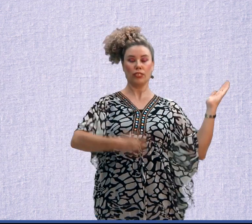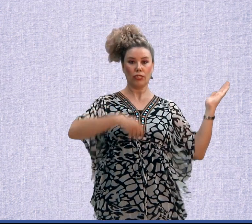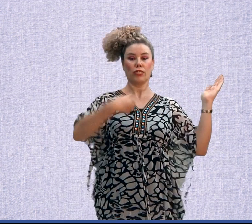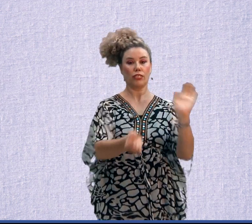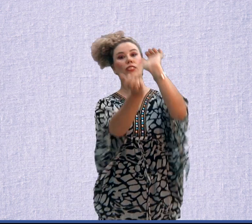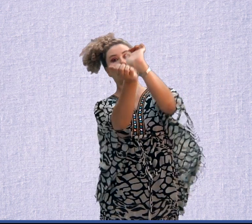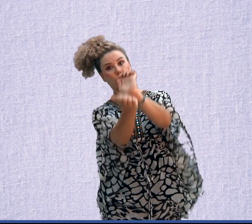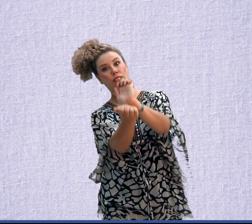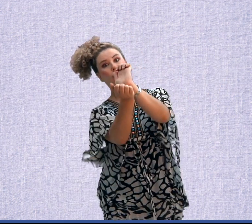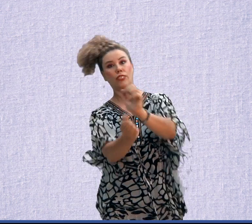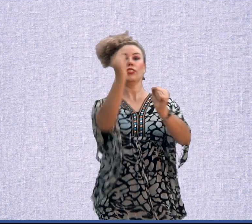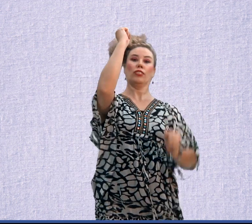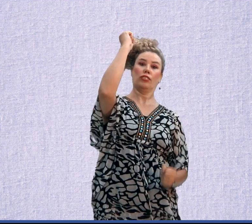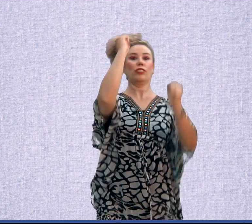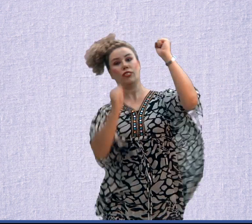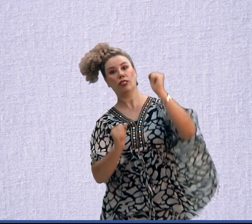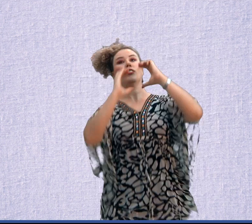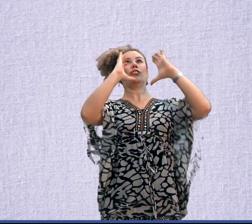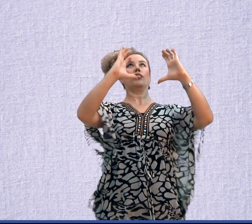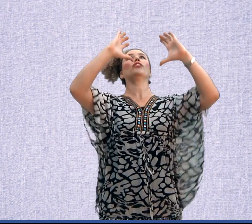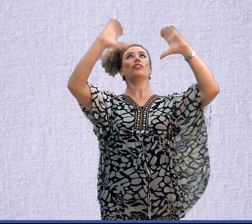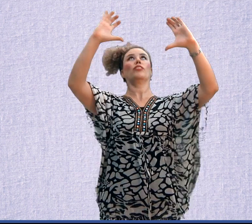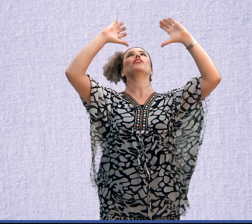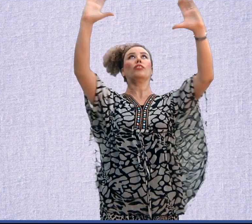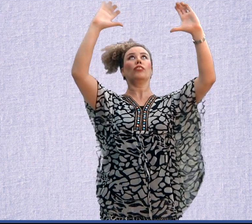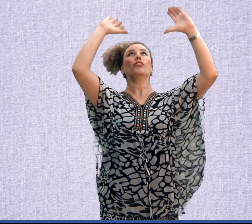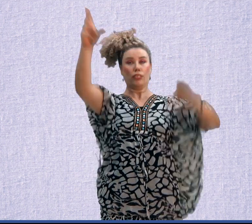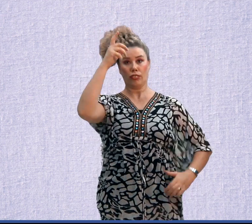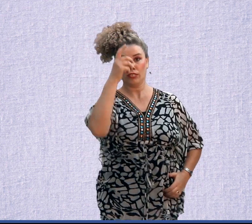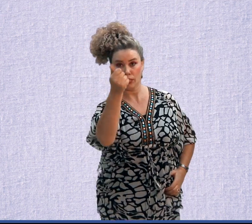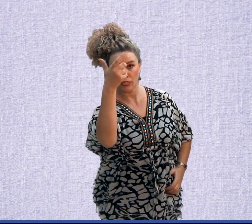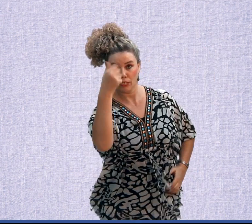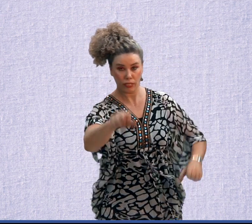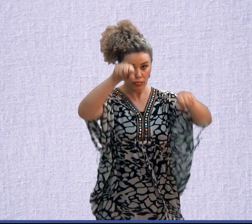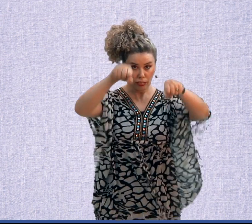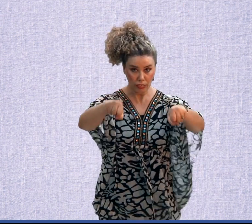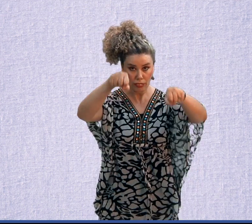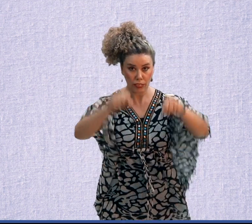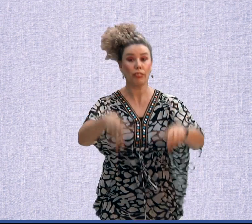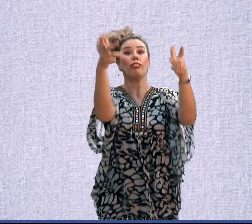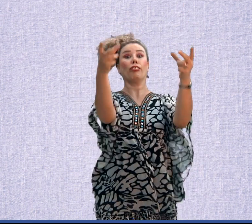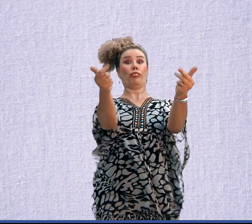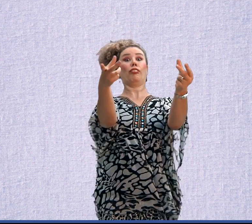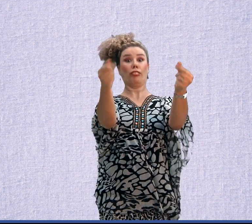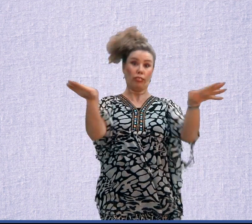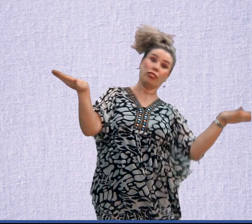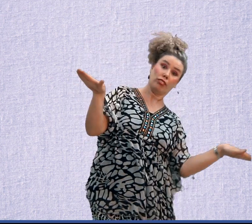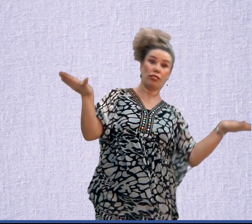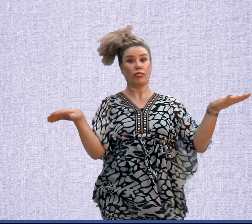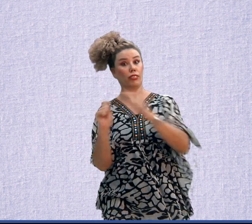Reformeerde blues band, de Robin Allen, Zola, by the Holy Holy Ozone, Saul Kirsner, Picker Bay, Oppenheimer,